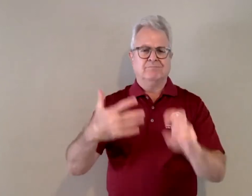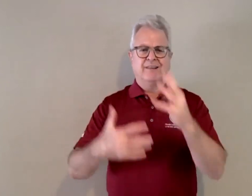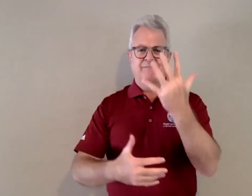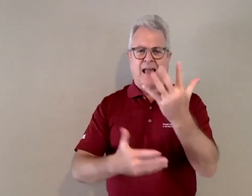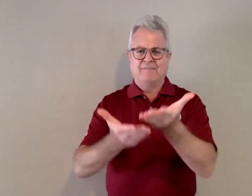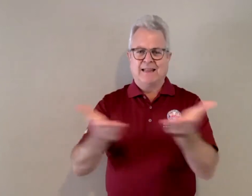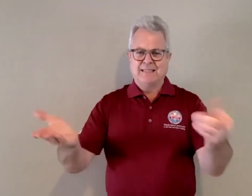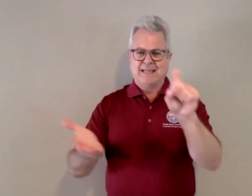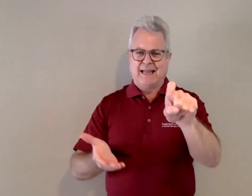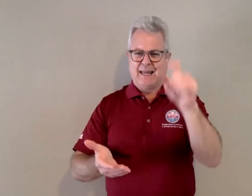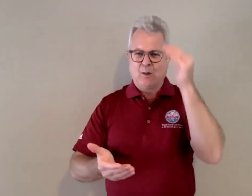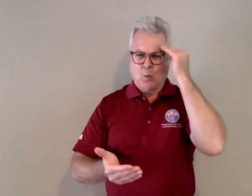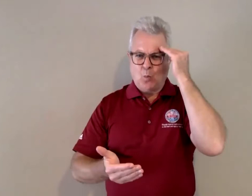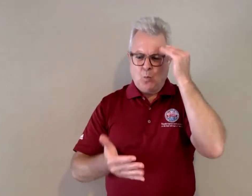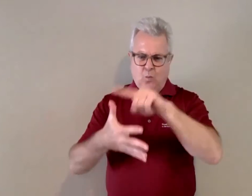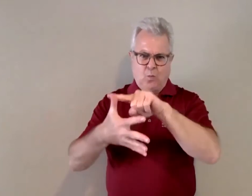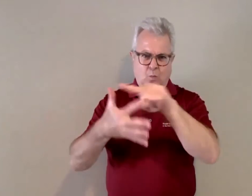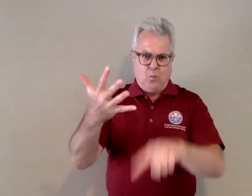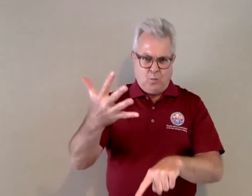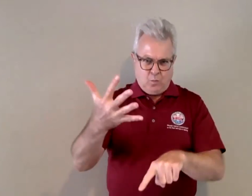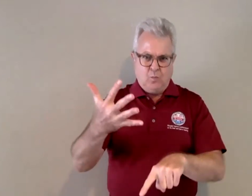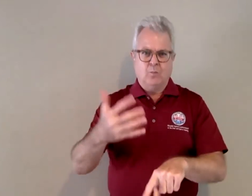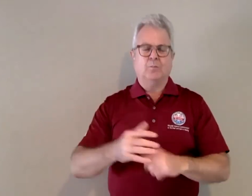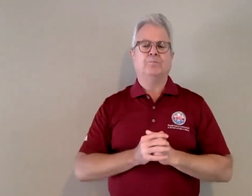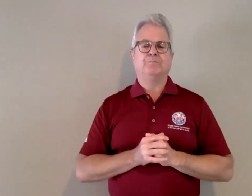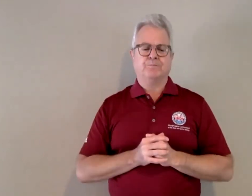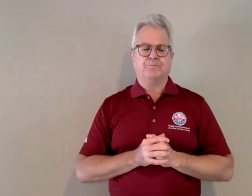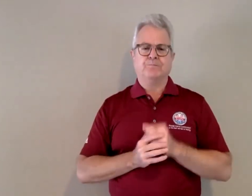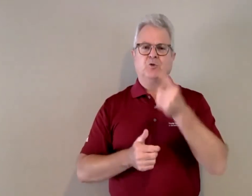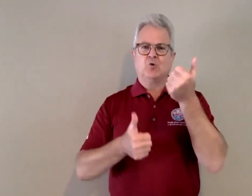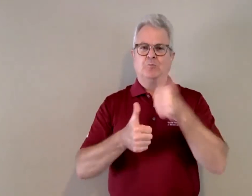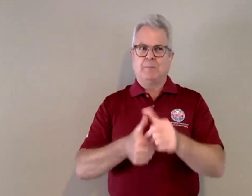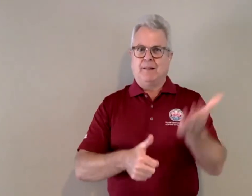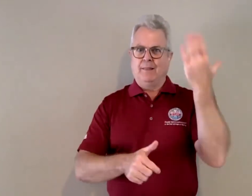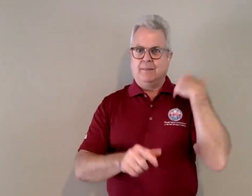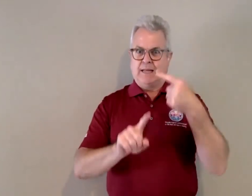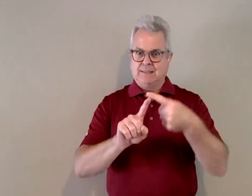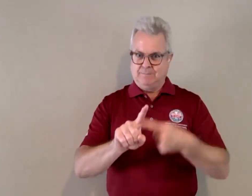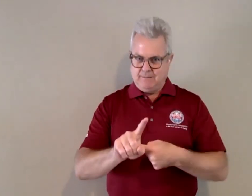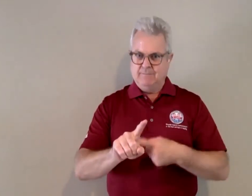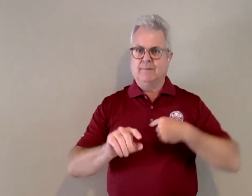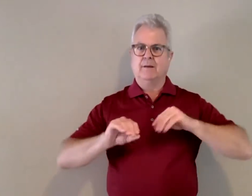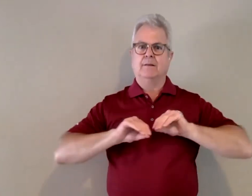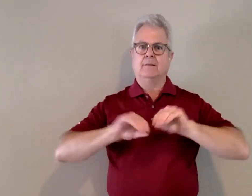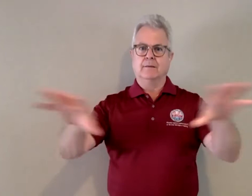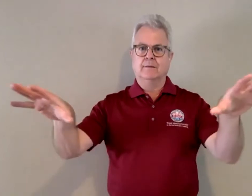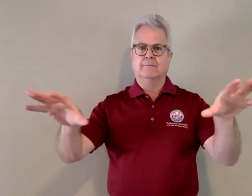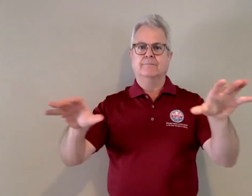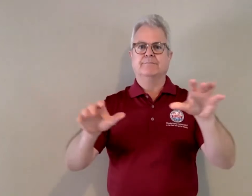And there are more and more concerns, and there are 5 things that you really need to know about the Delta variant.